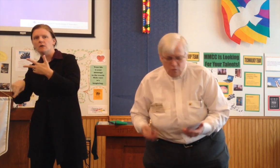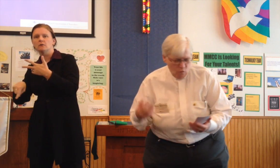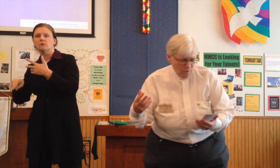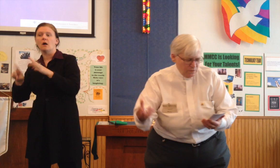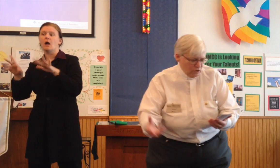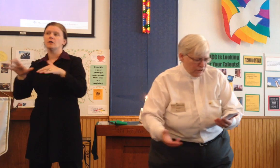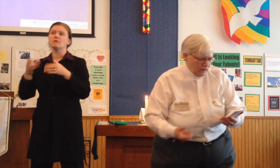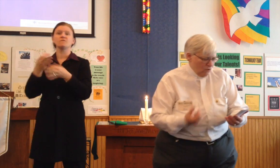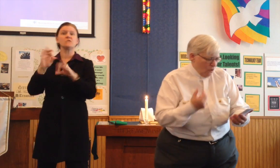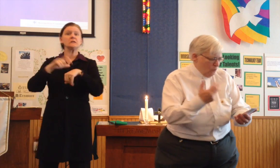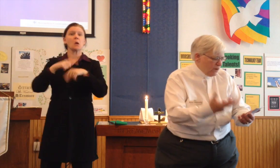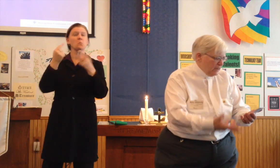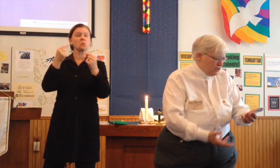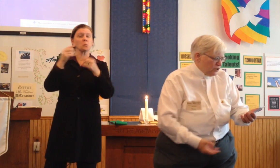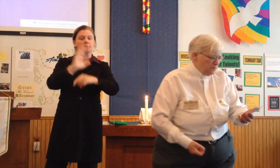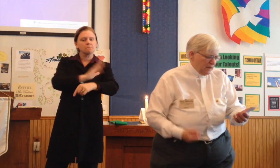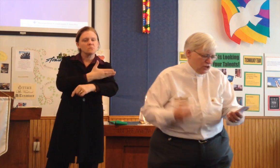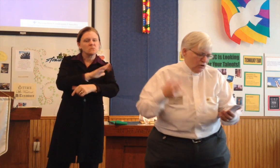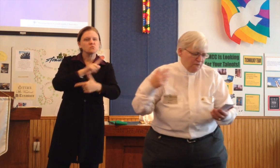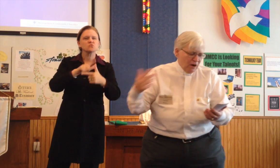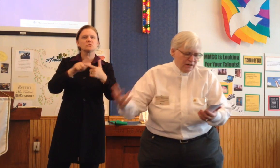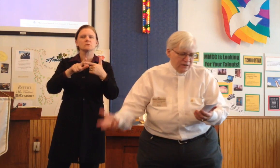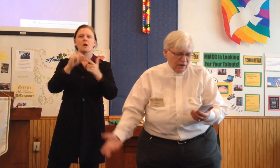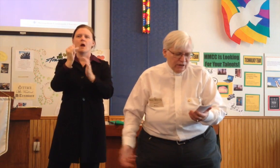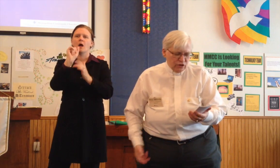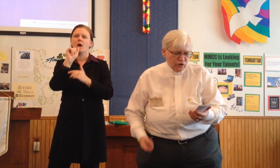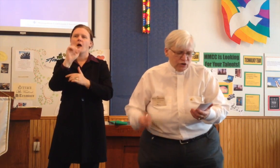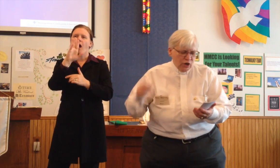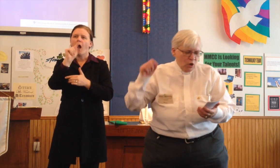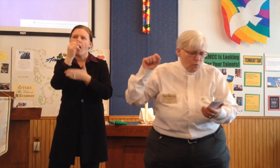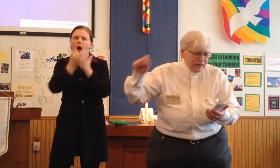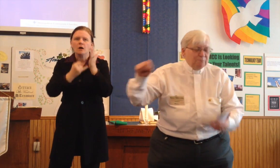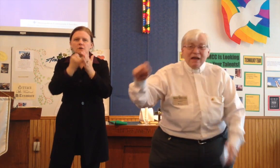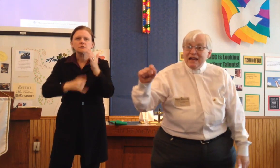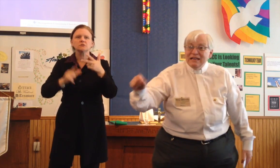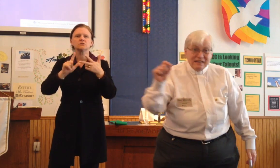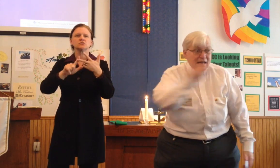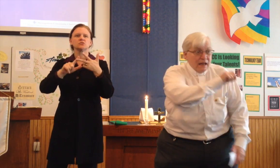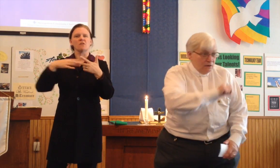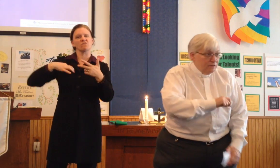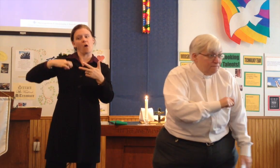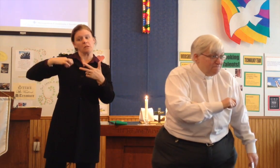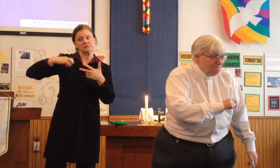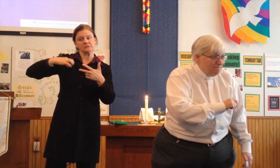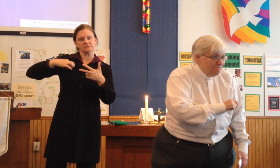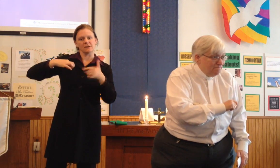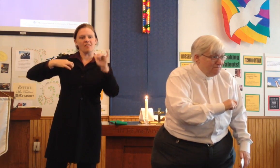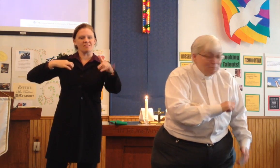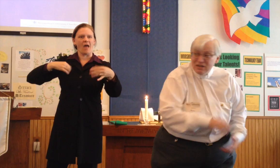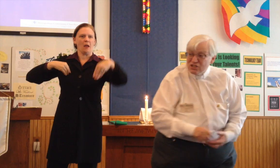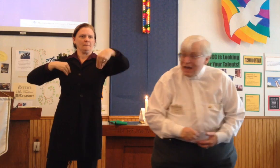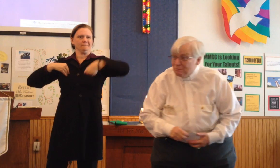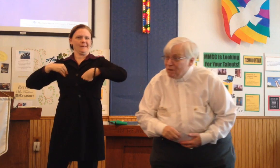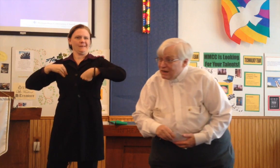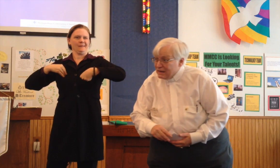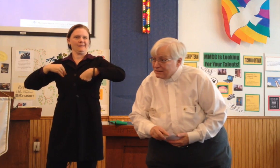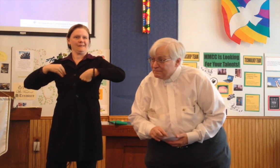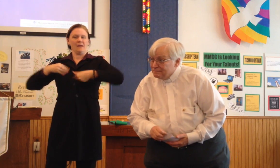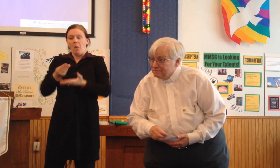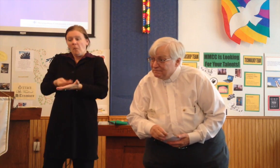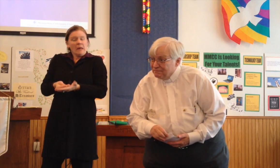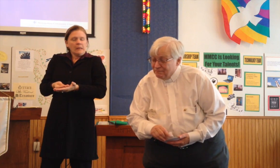art or music or working in a soup kitchen or volunteering at the church. We get paid in the end, but it's not